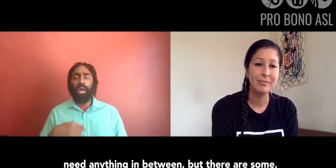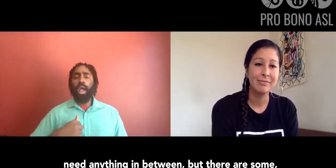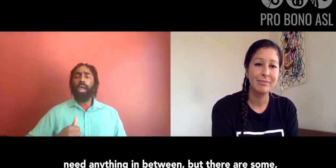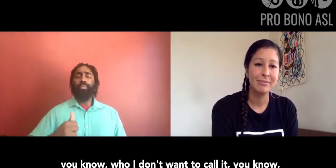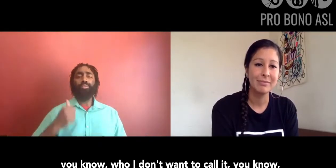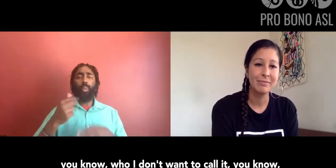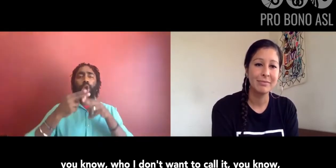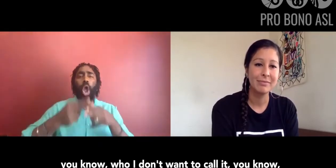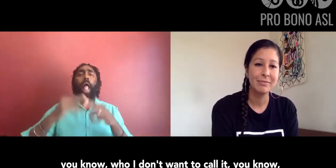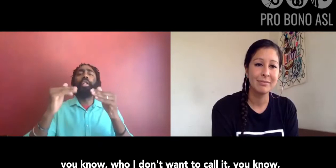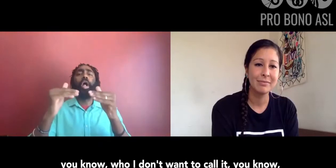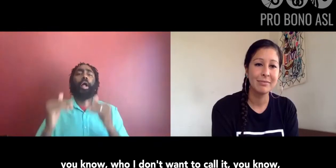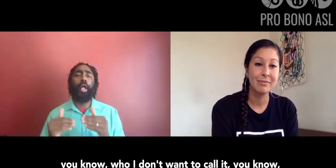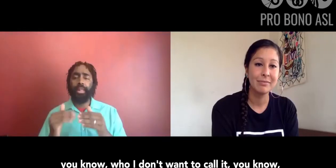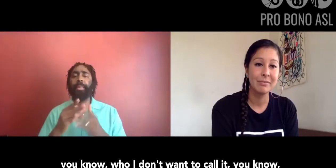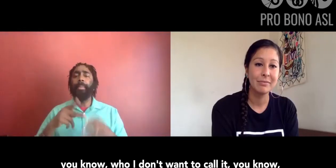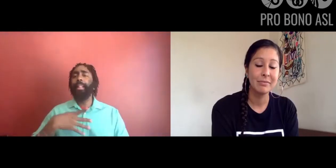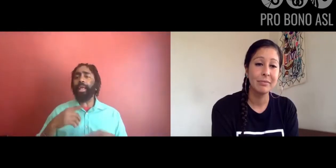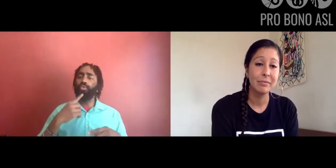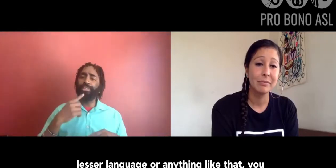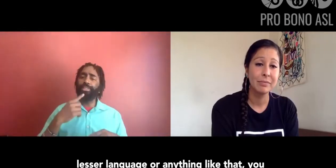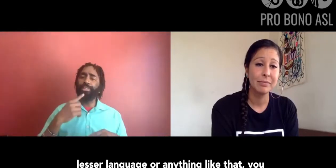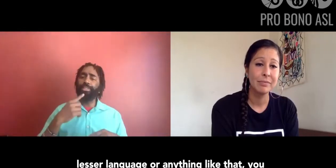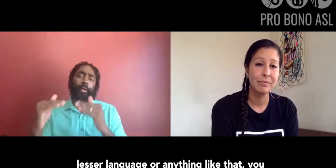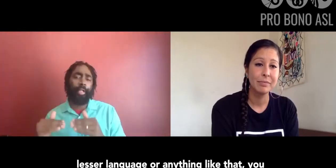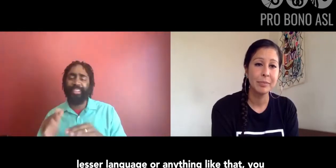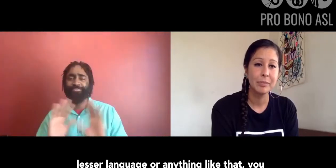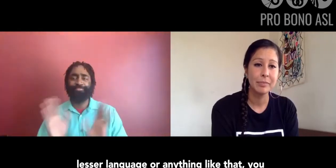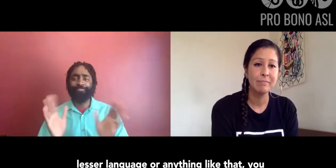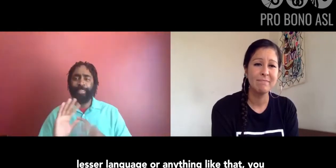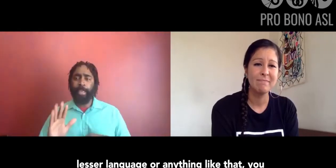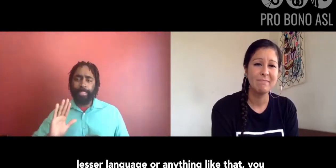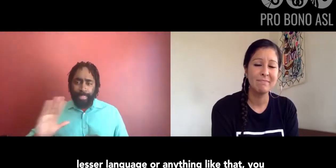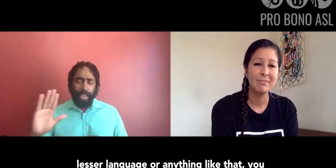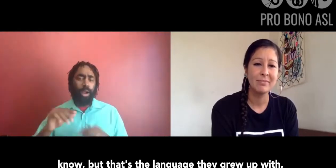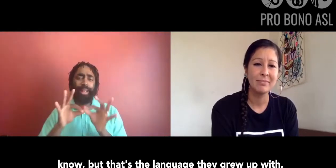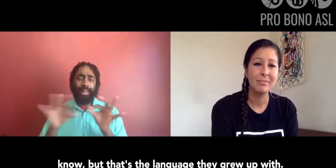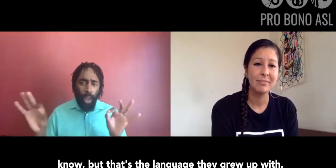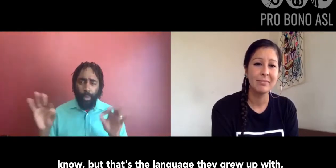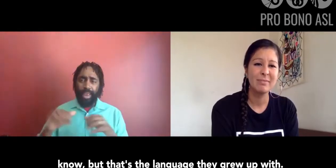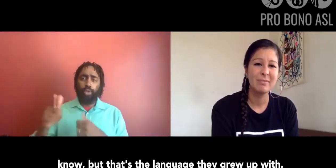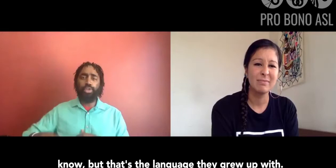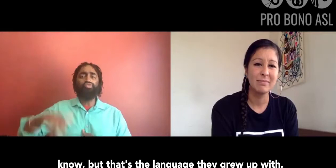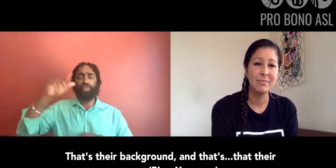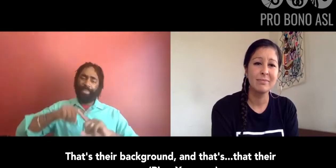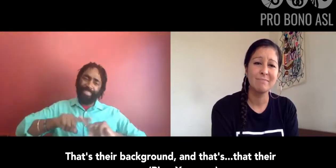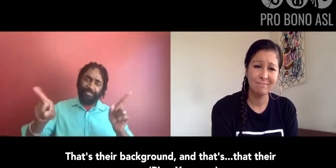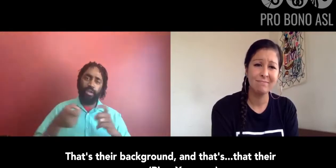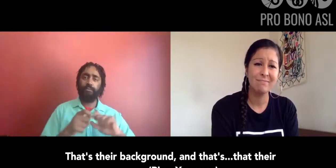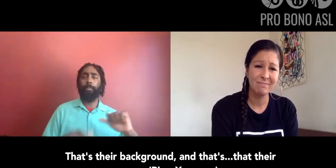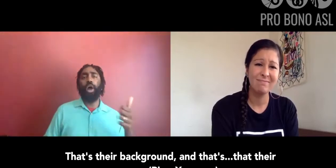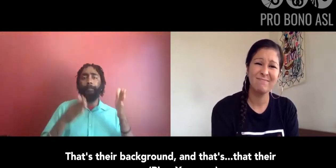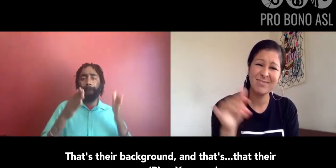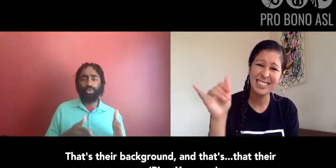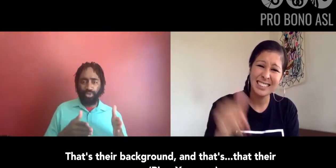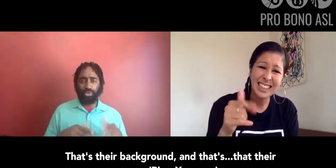are some, who, and I don't want to call it, lesser language or anything like that, but that's a language they grew up with. That's their background,